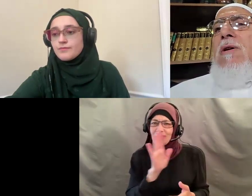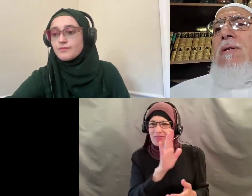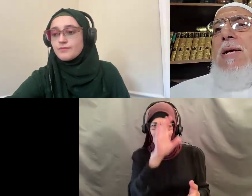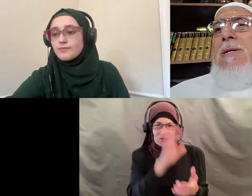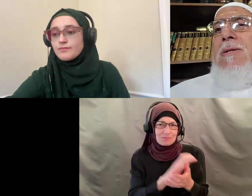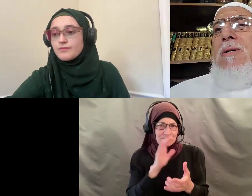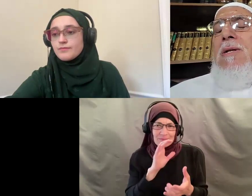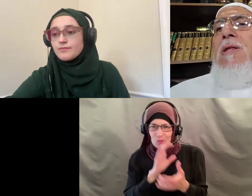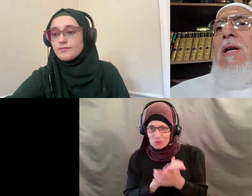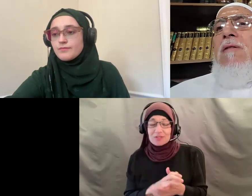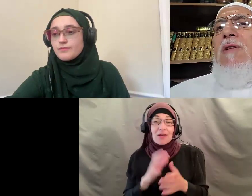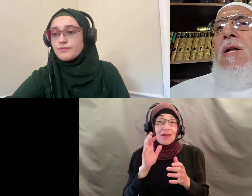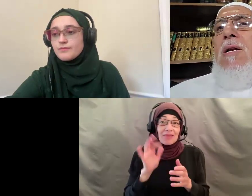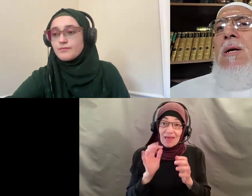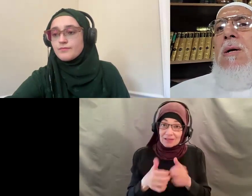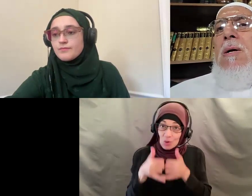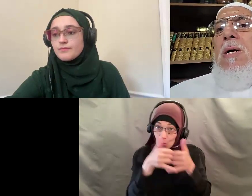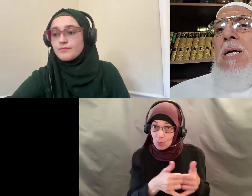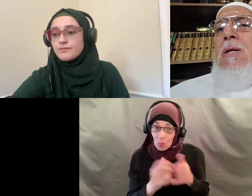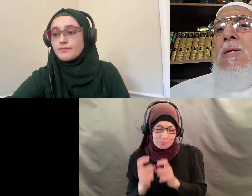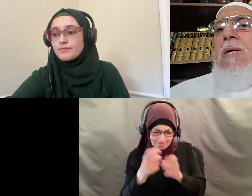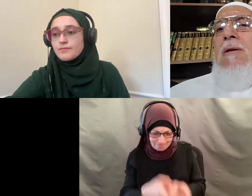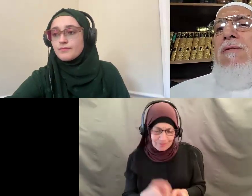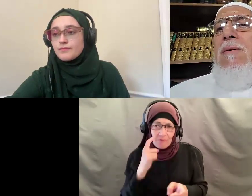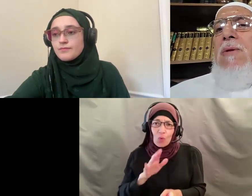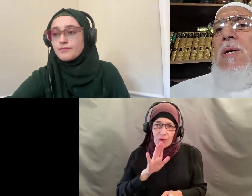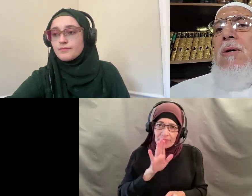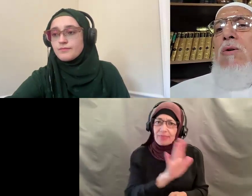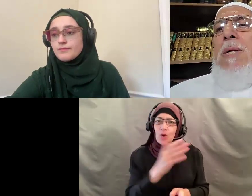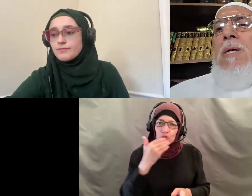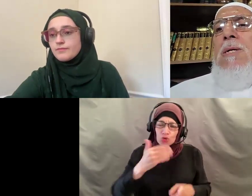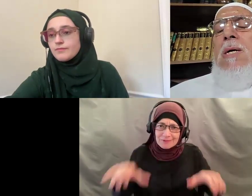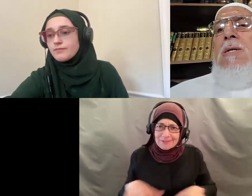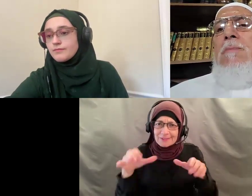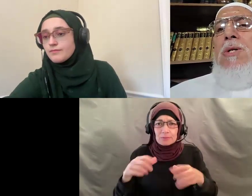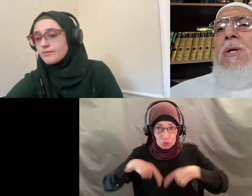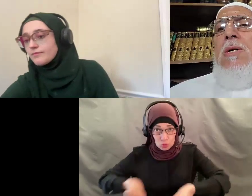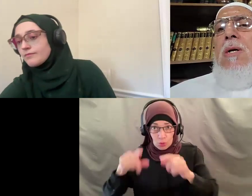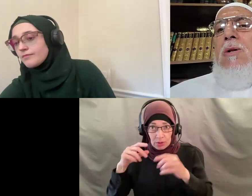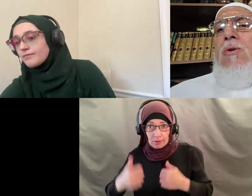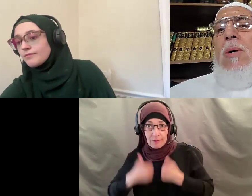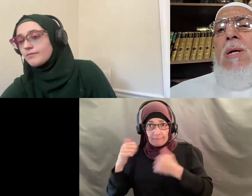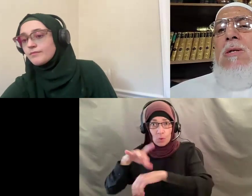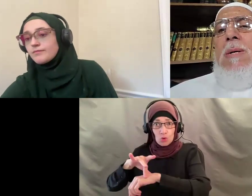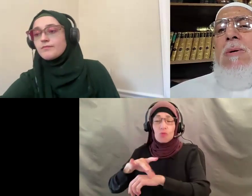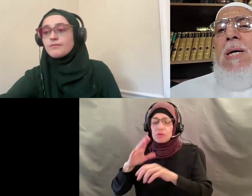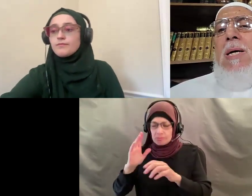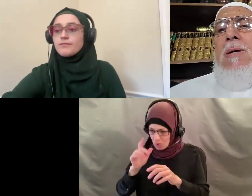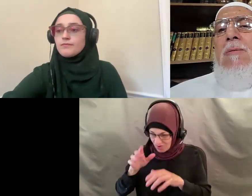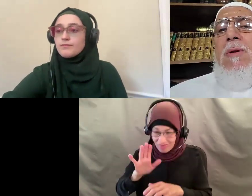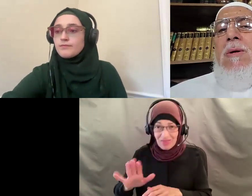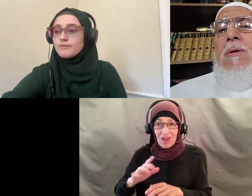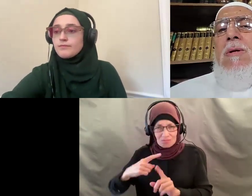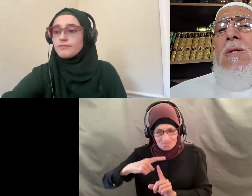of their deeds that they have done in this life in obedience and submission to Allah subhanahu wa